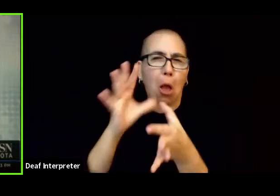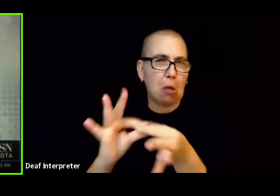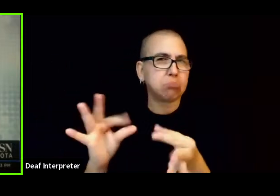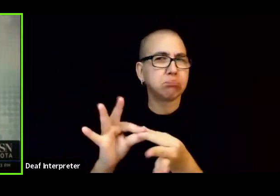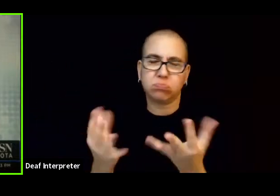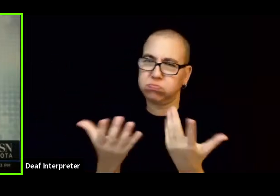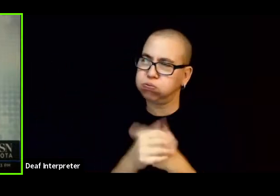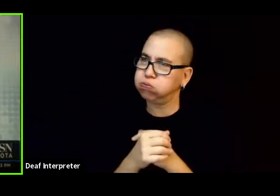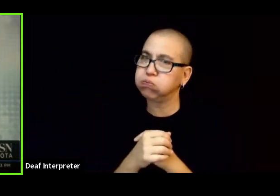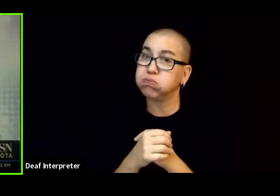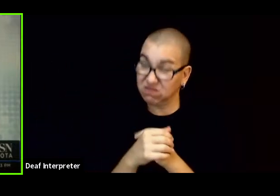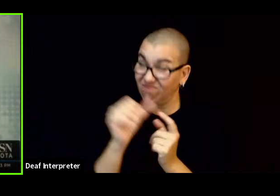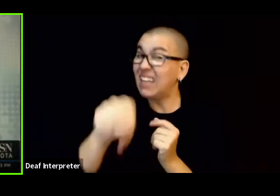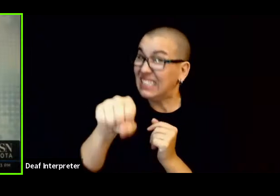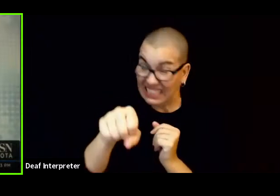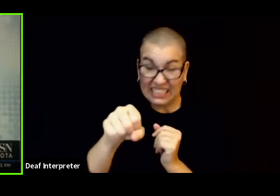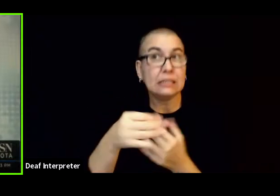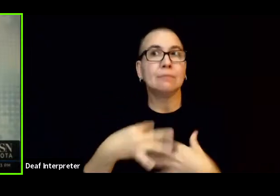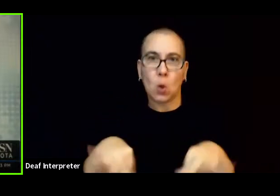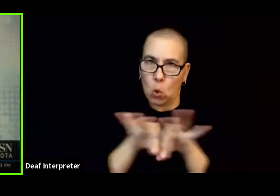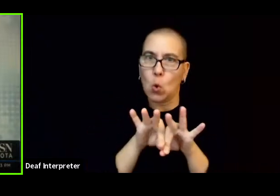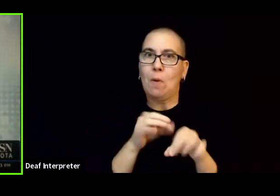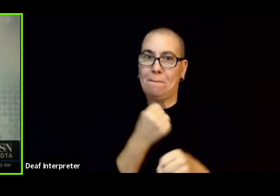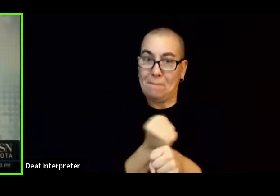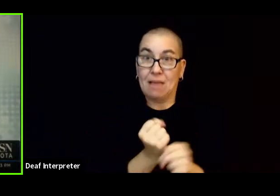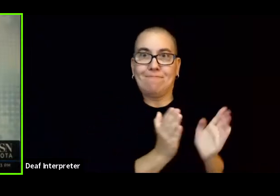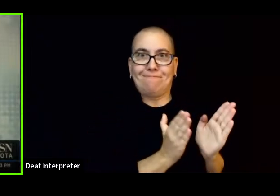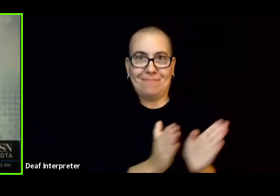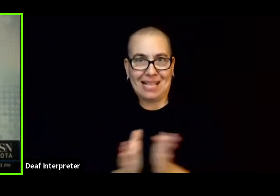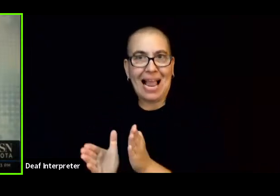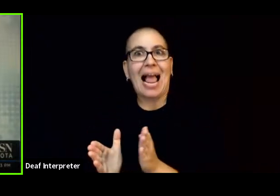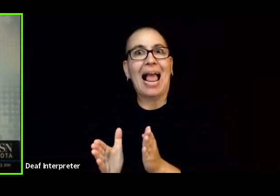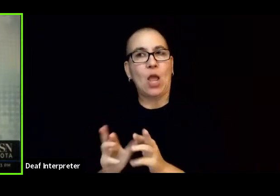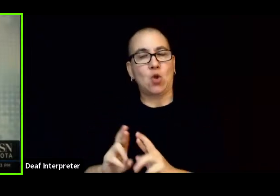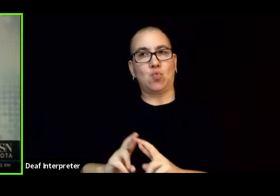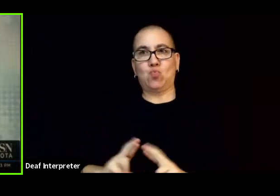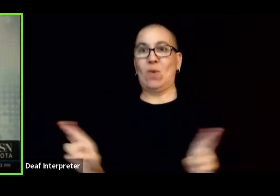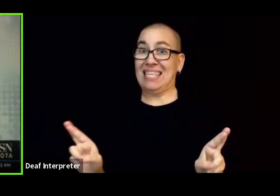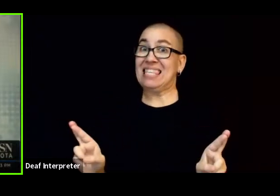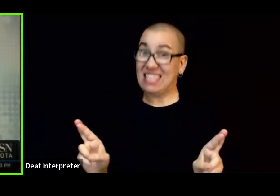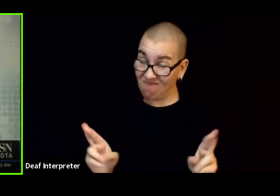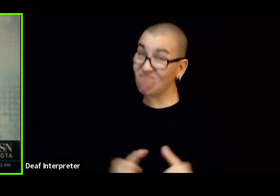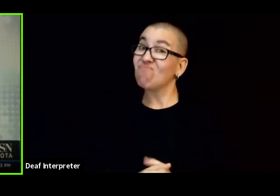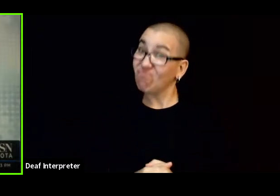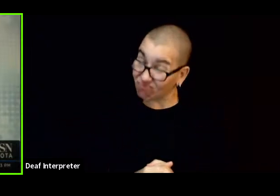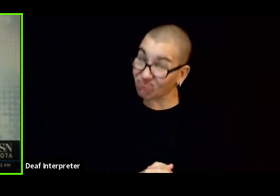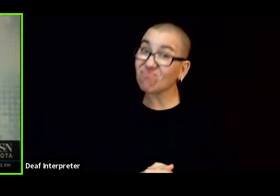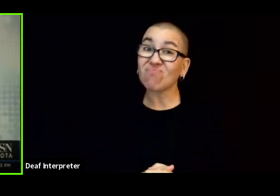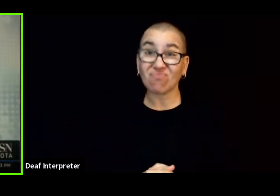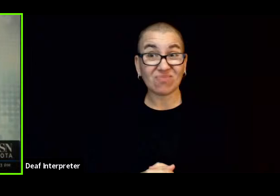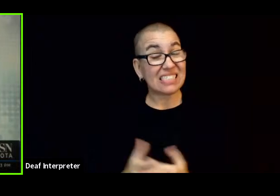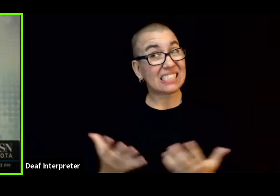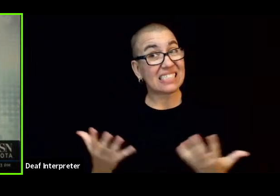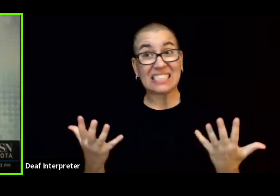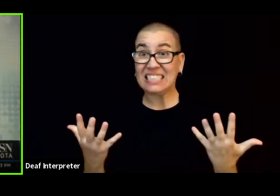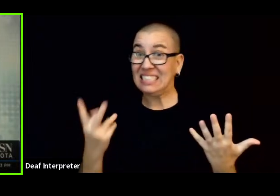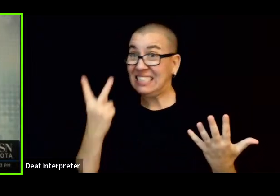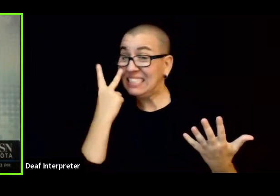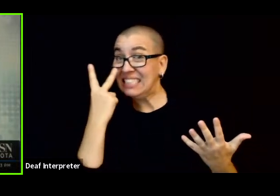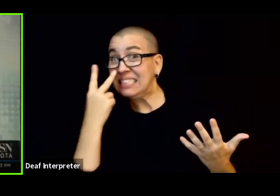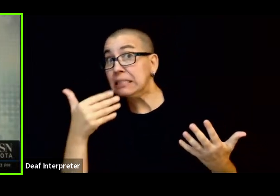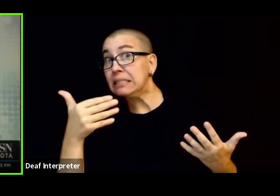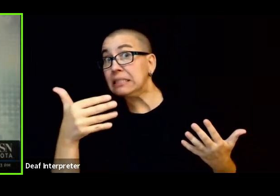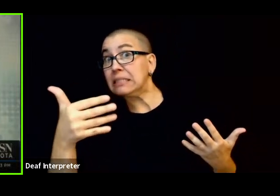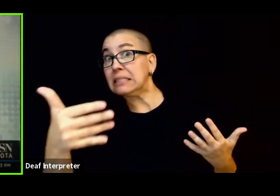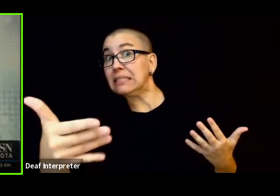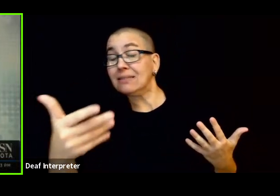of taking the next step, if you will, trying to create some scenarios of how we would